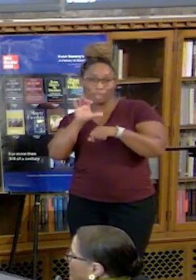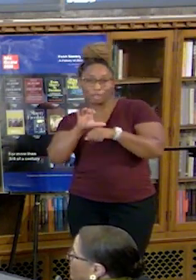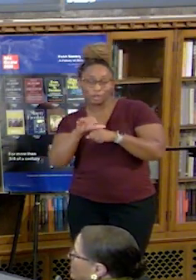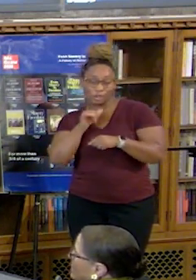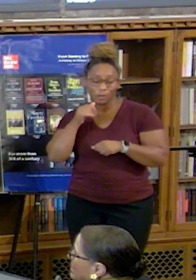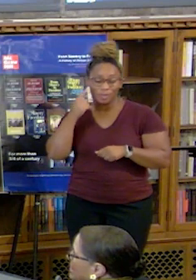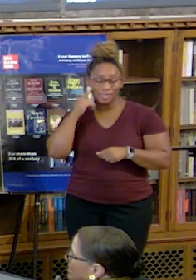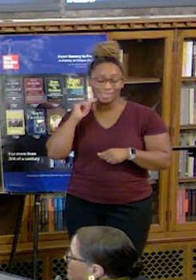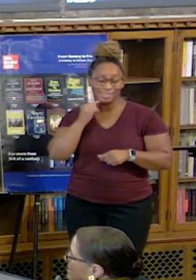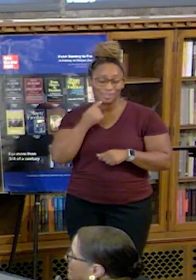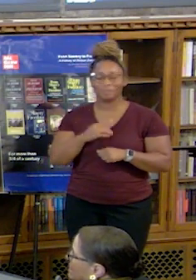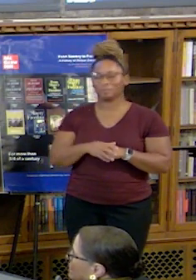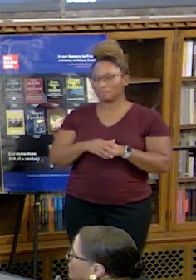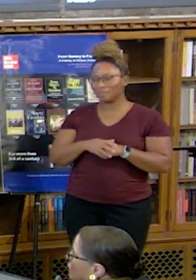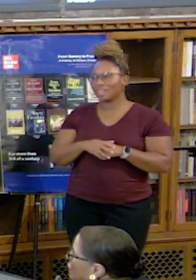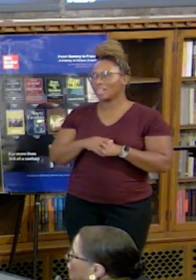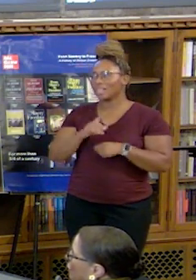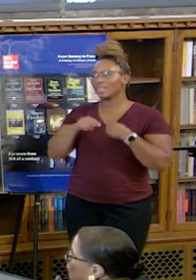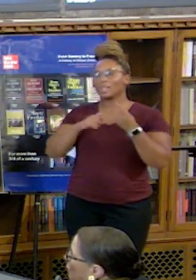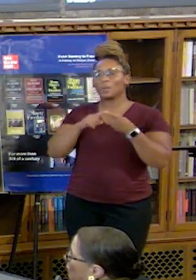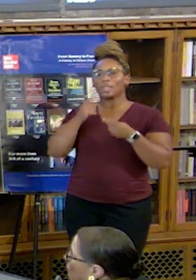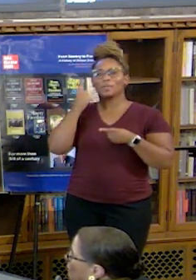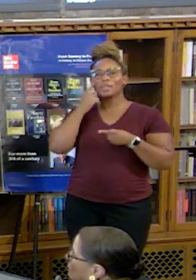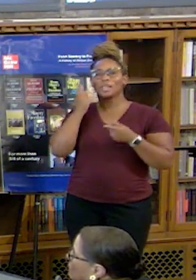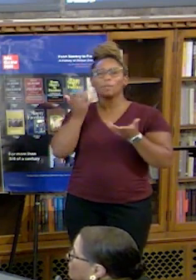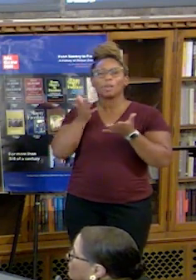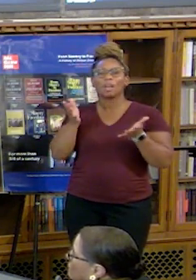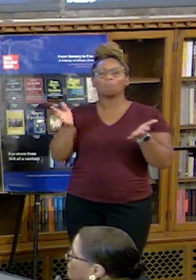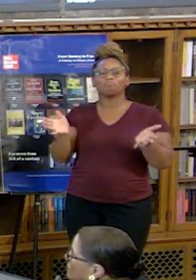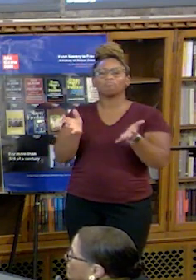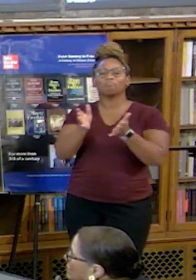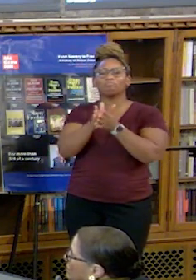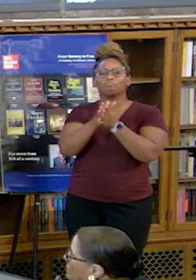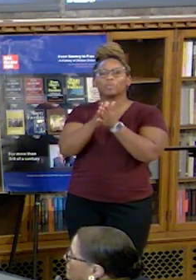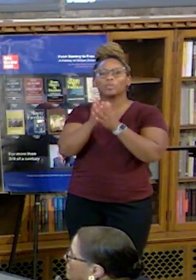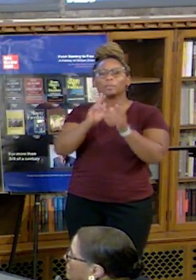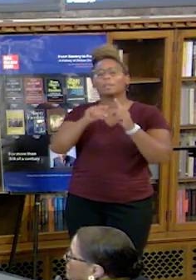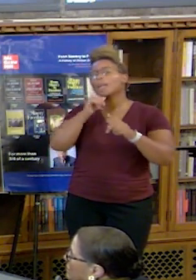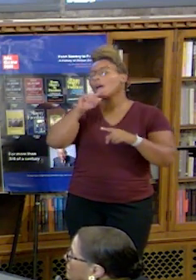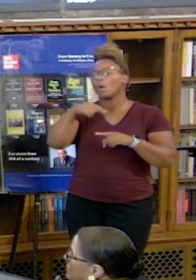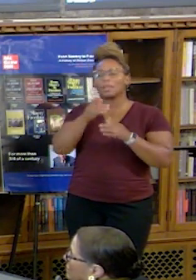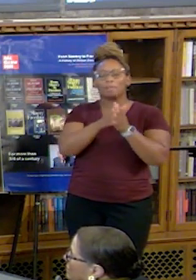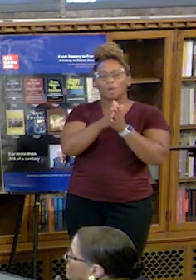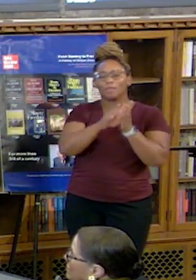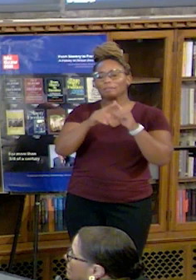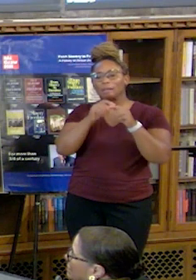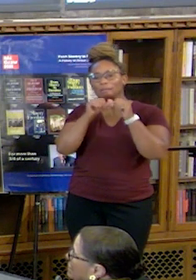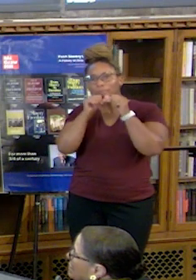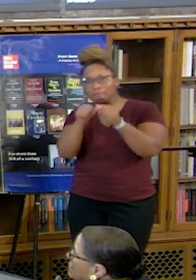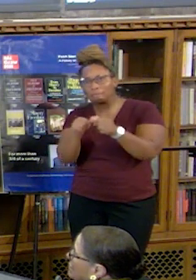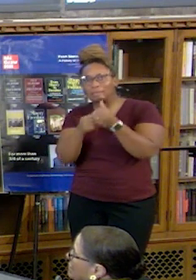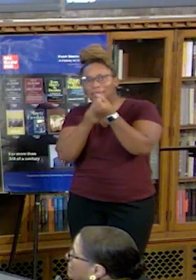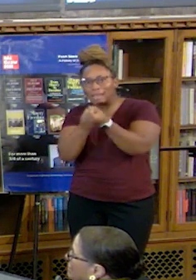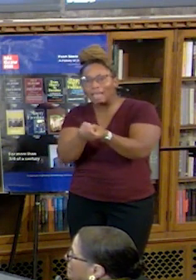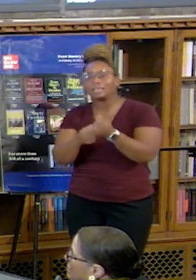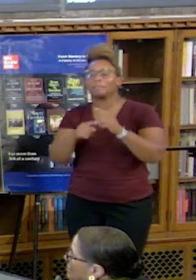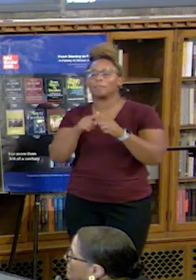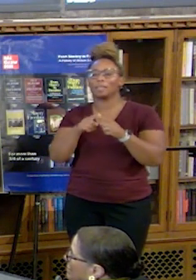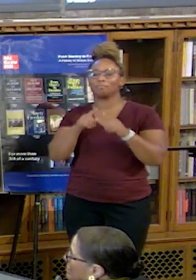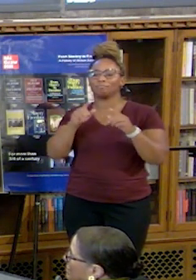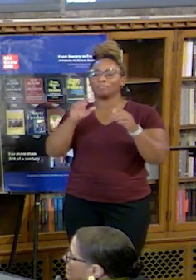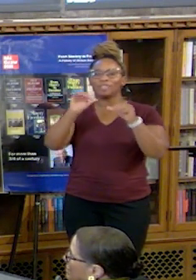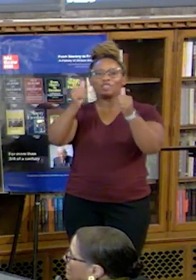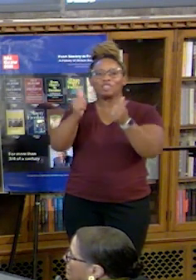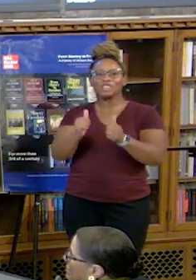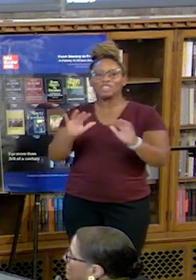seriously um and so when you think about what moves people not just again motivates them or sustains them but shapes as